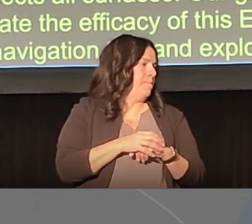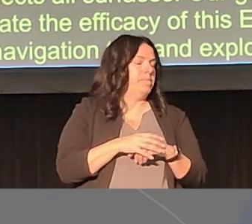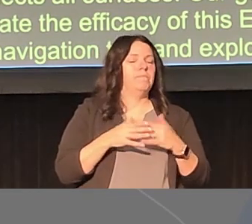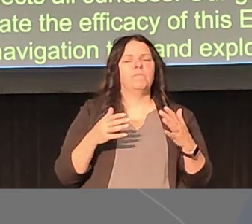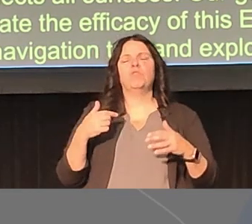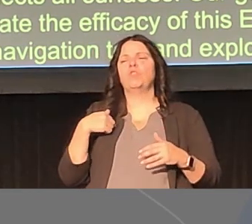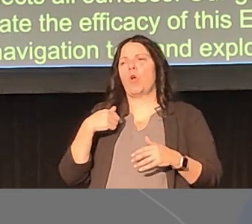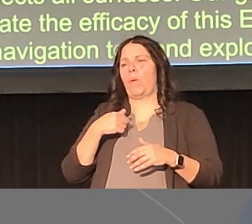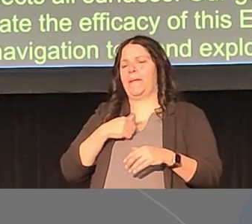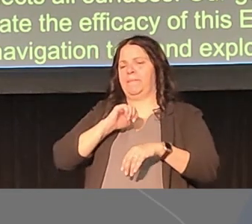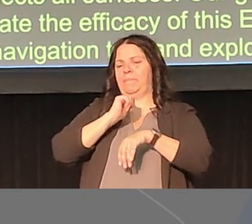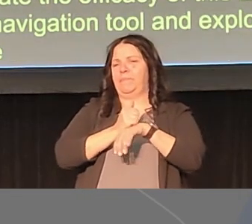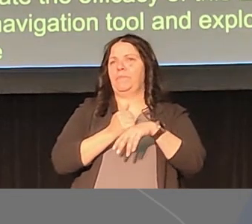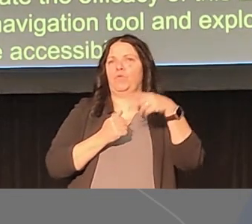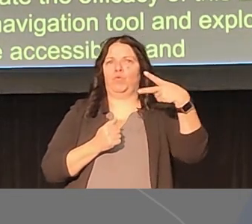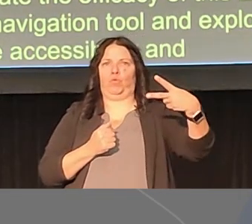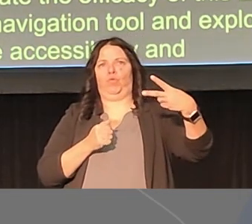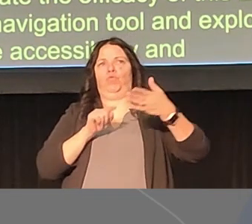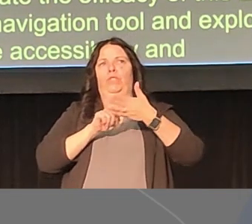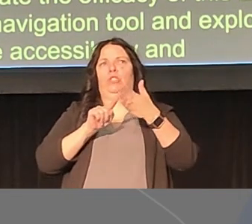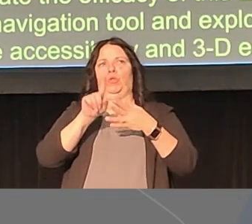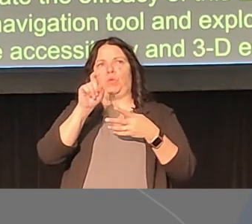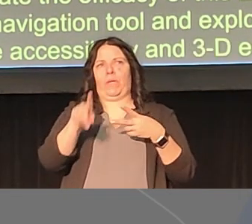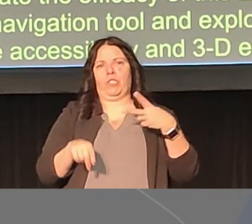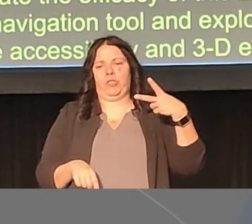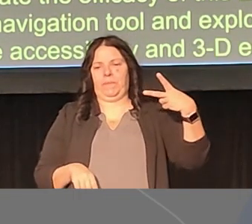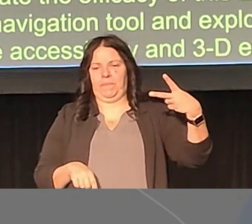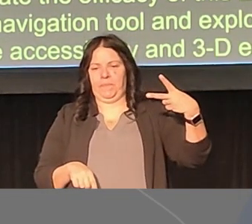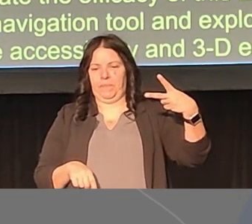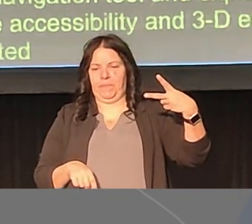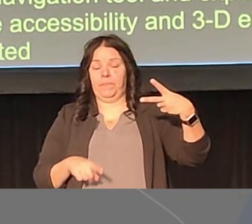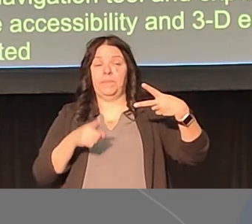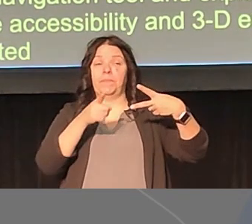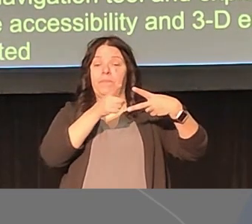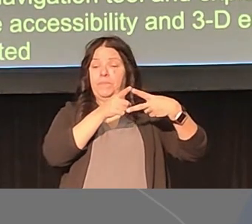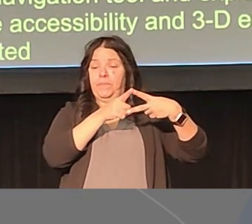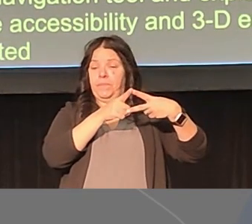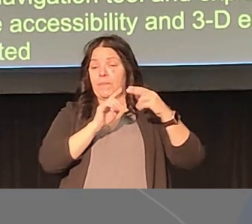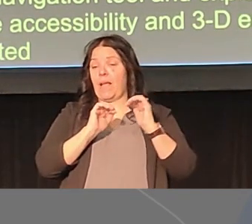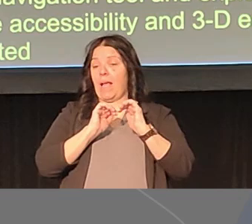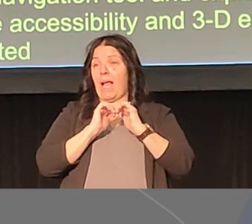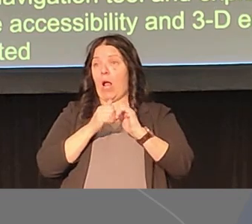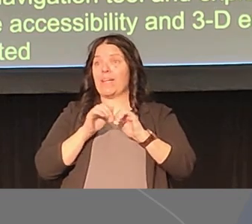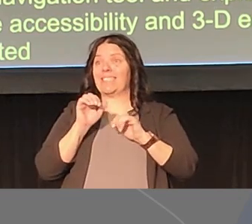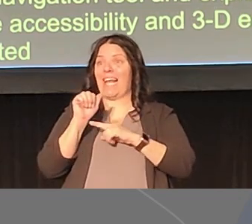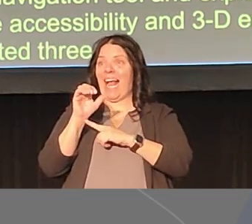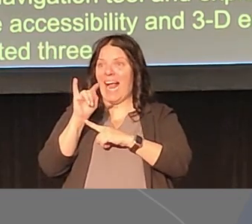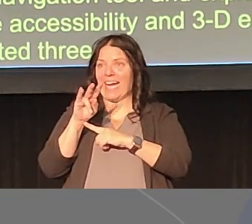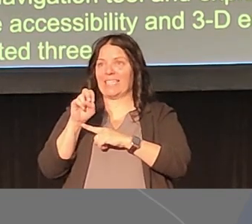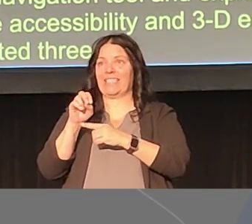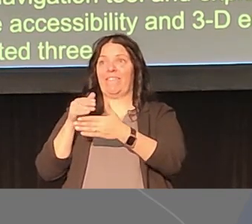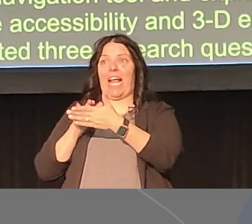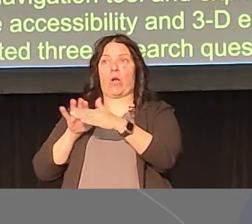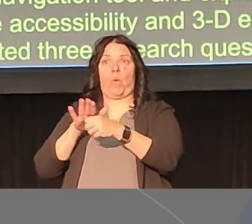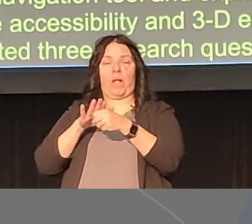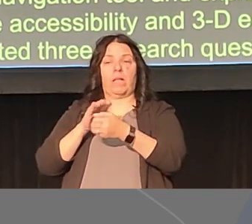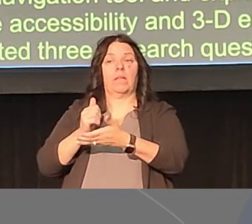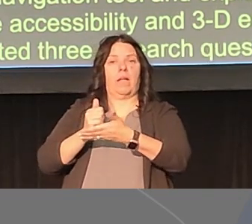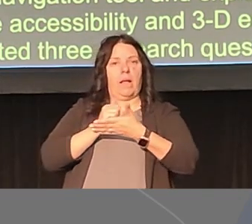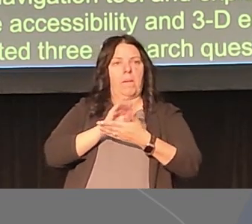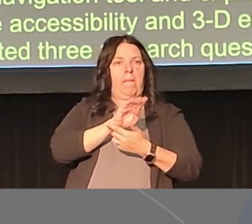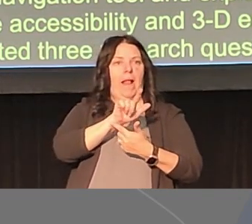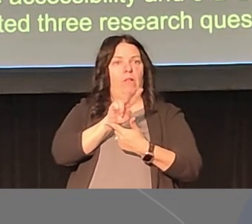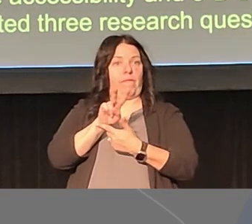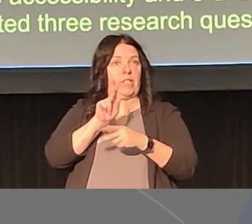So we formulated two research questions. The first being, how does active echolocation support blind and low vision